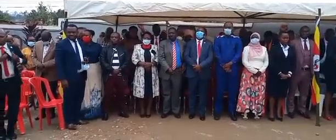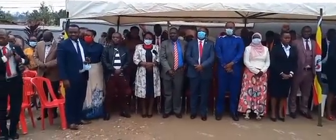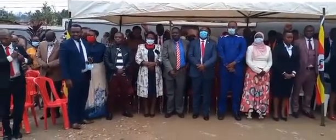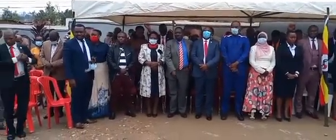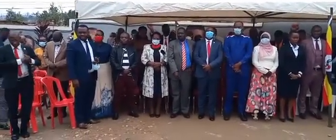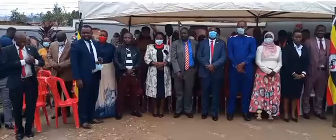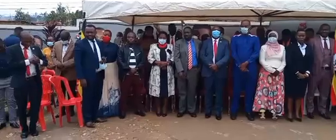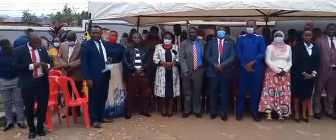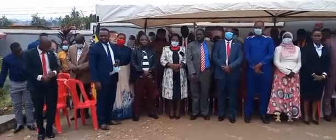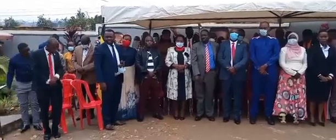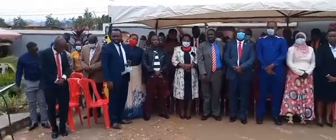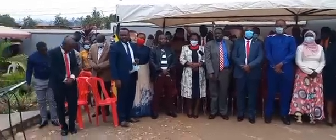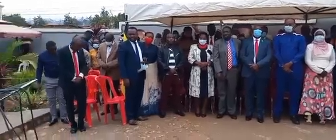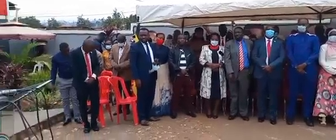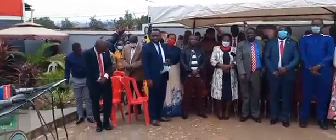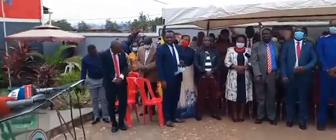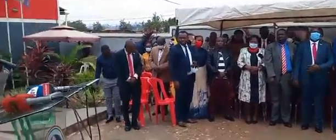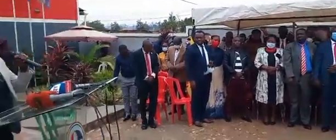Thank you, sir.